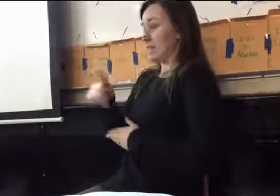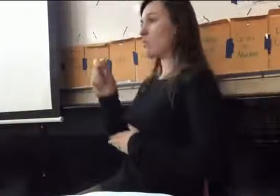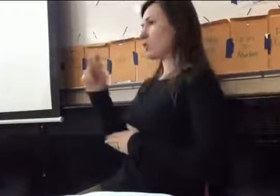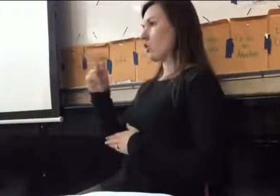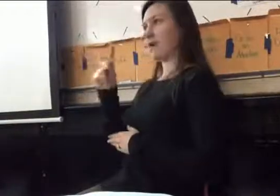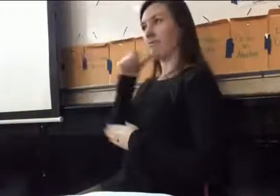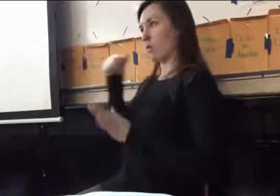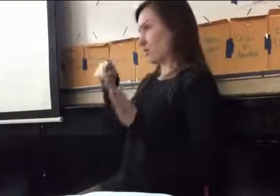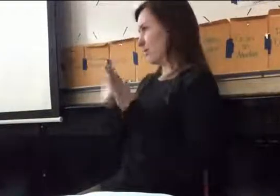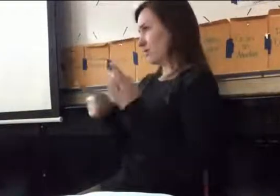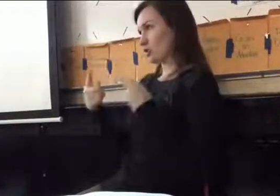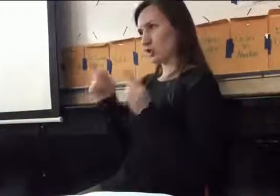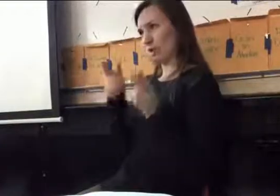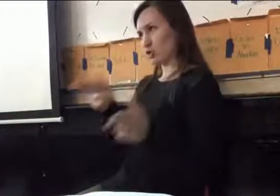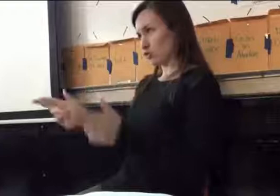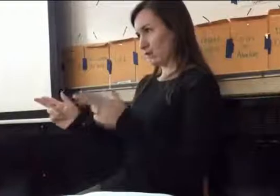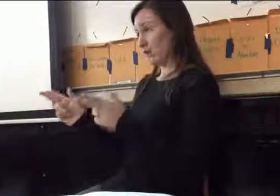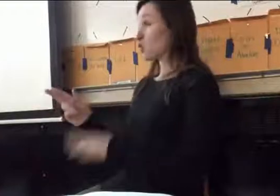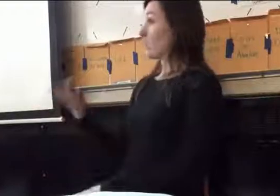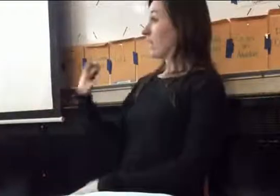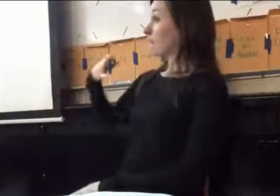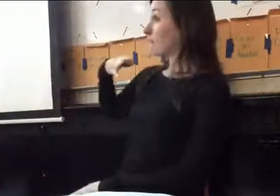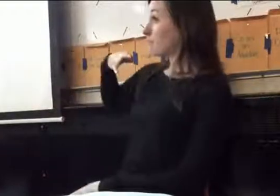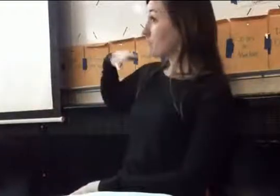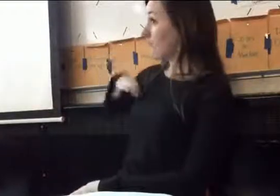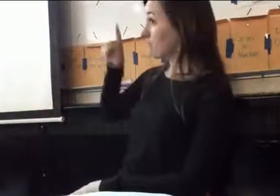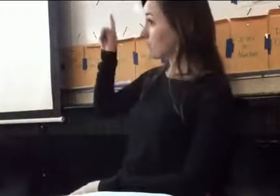shooting. Now, the benefit of this, by the way, is